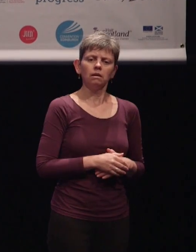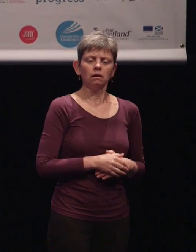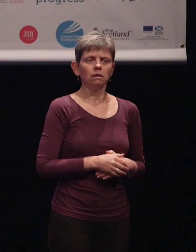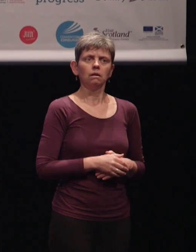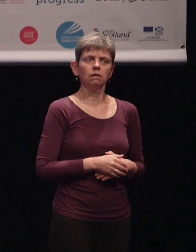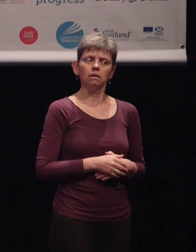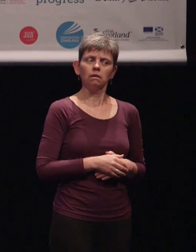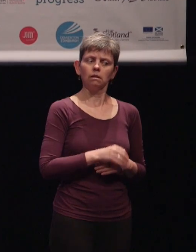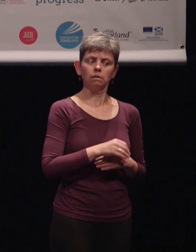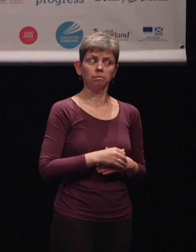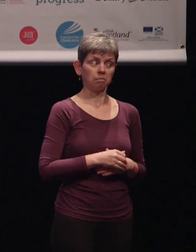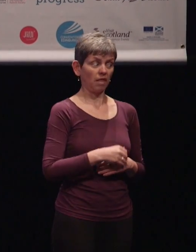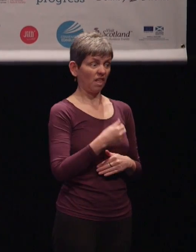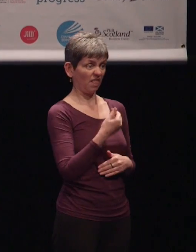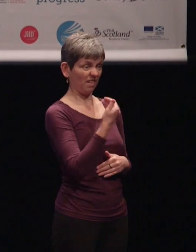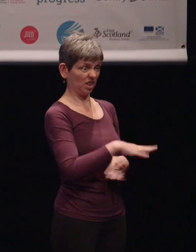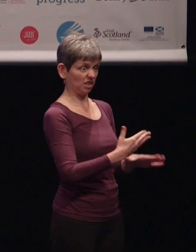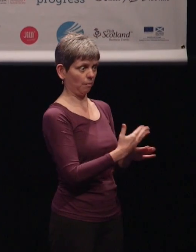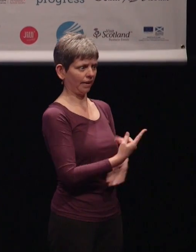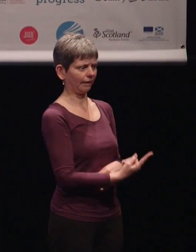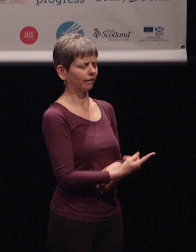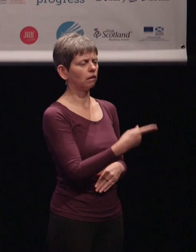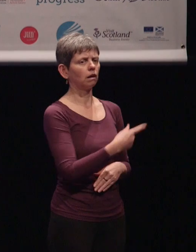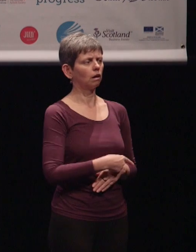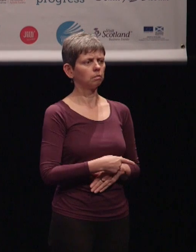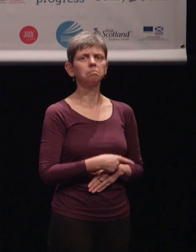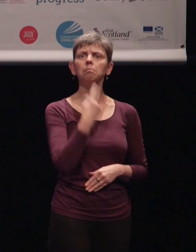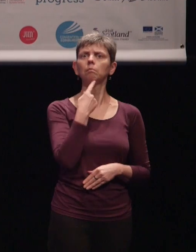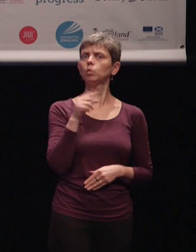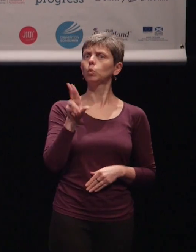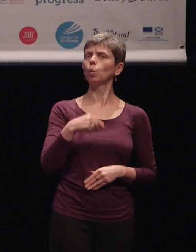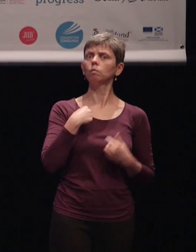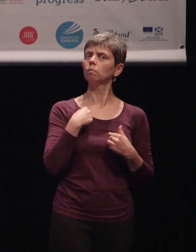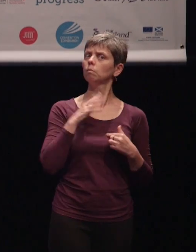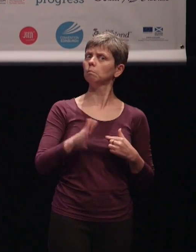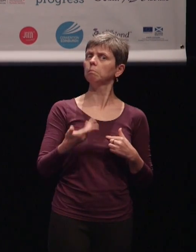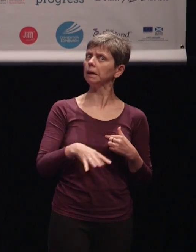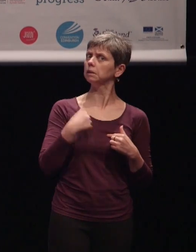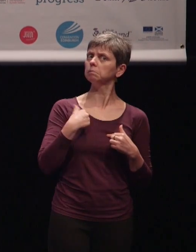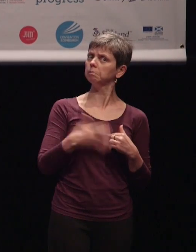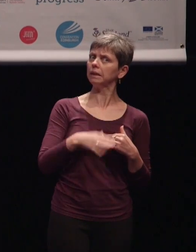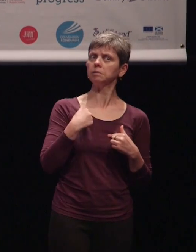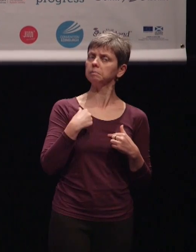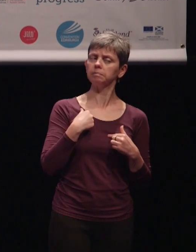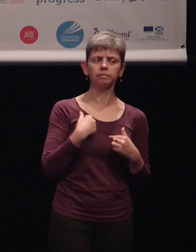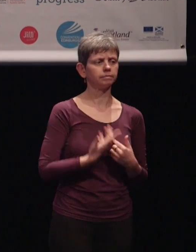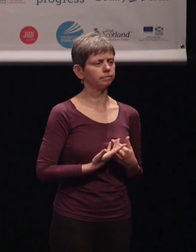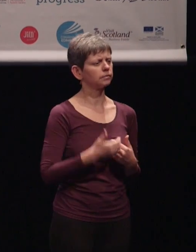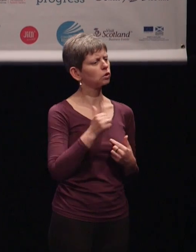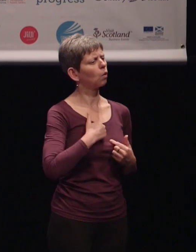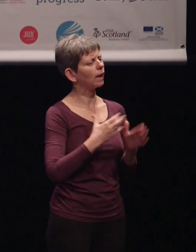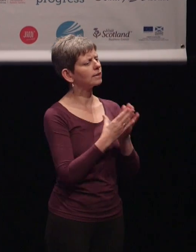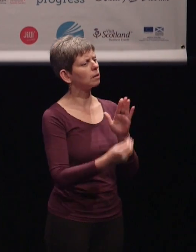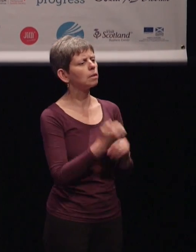done something that's obvious to everybody. So let me tell you about an example from my son. My